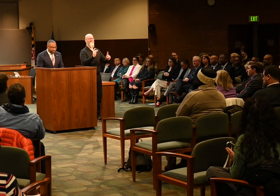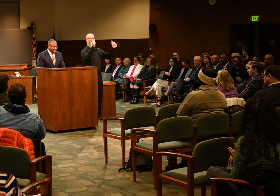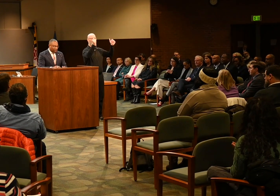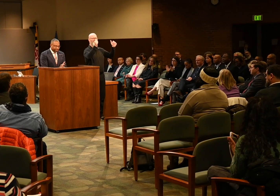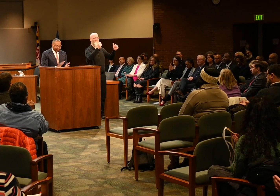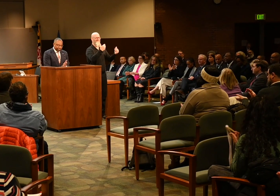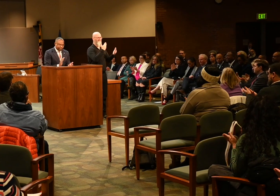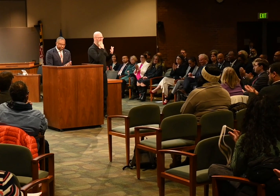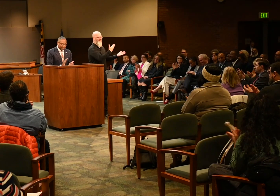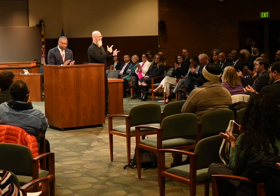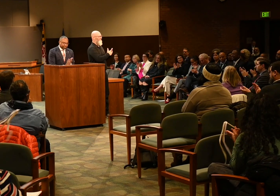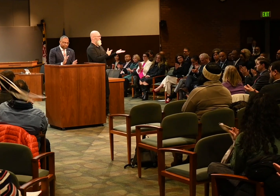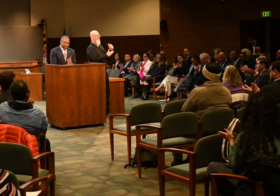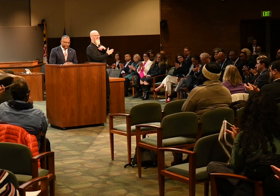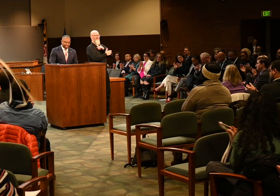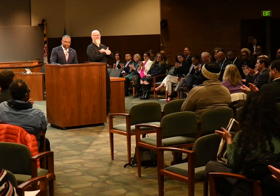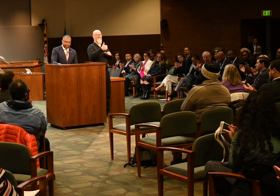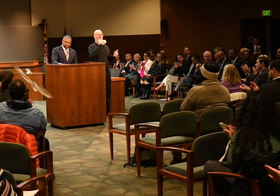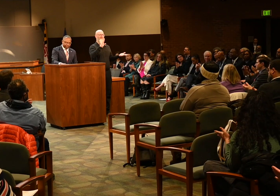Dr. Calvin Ball.